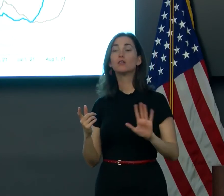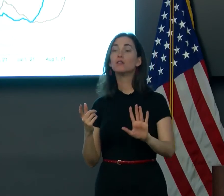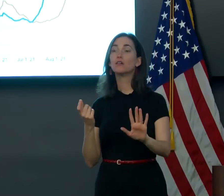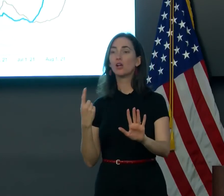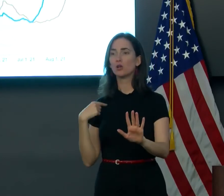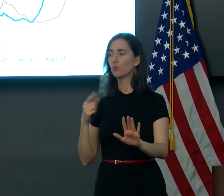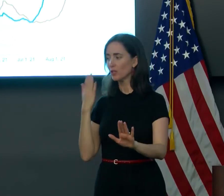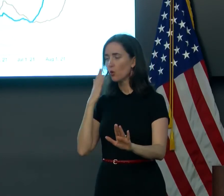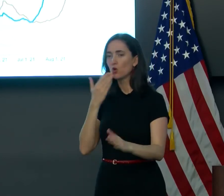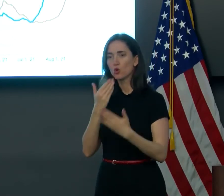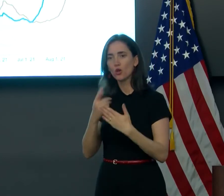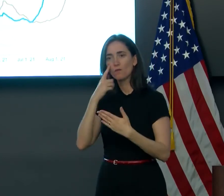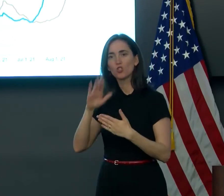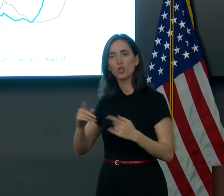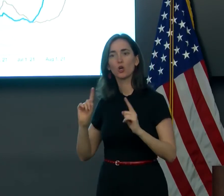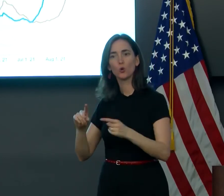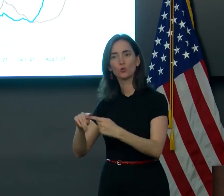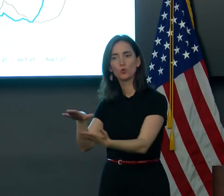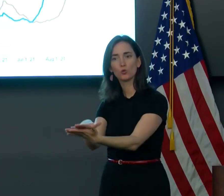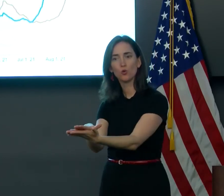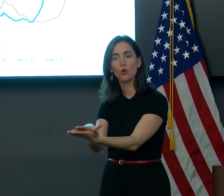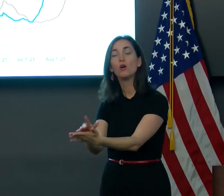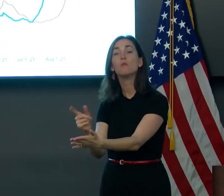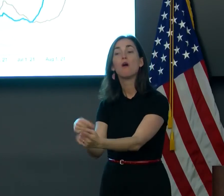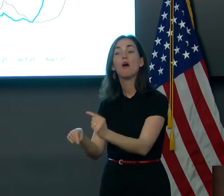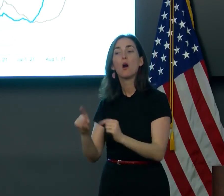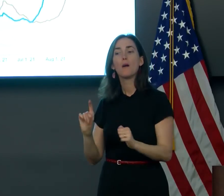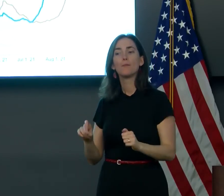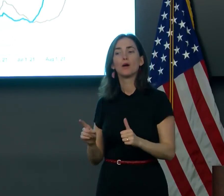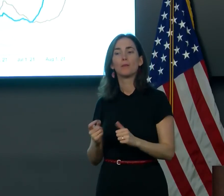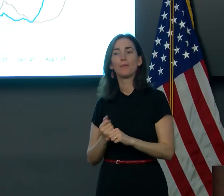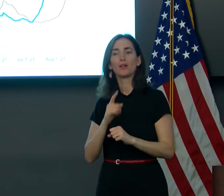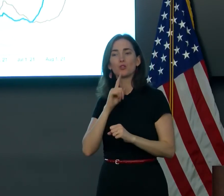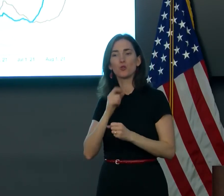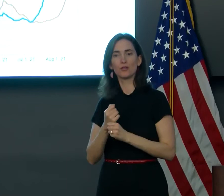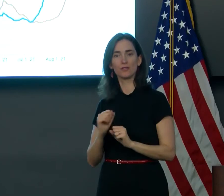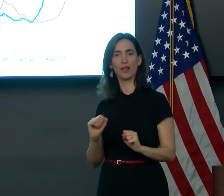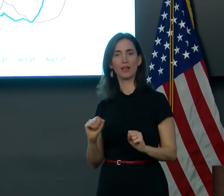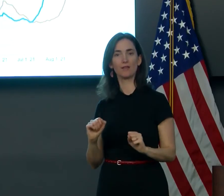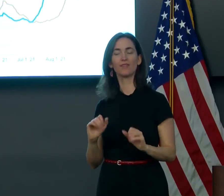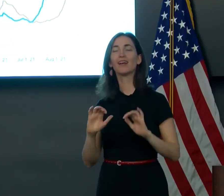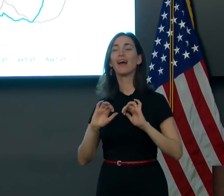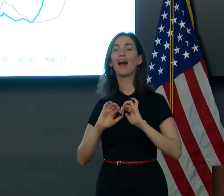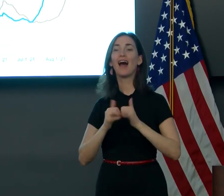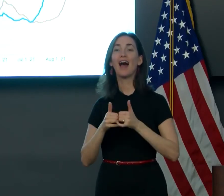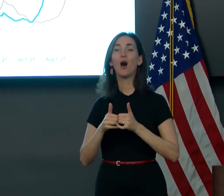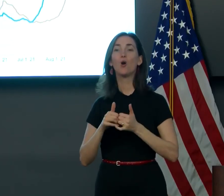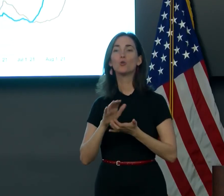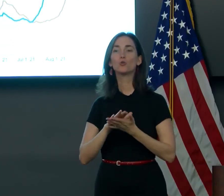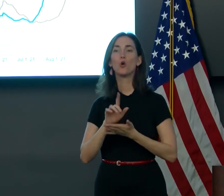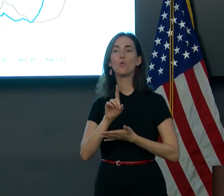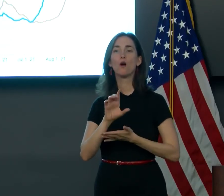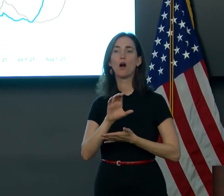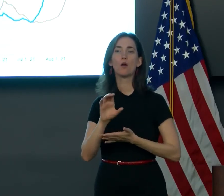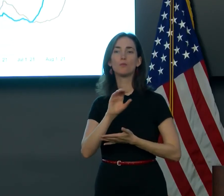ensure their safety. And one of the most important ways we do this is through universal masking in our